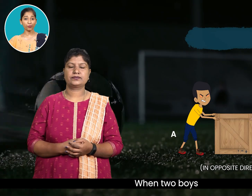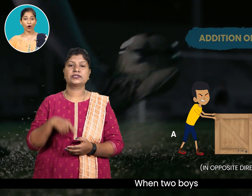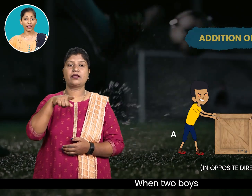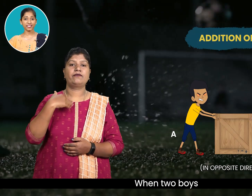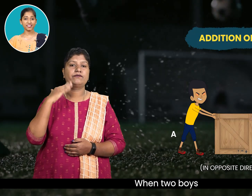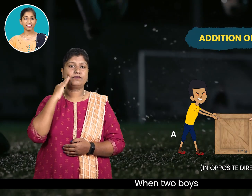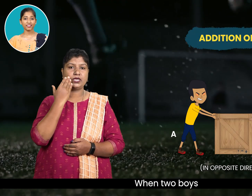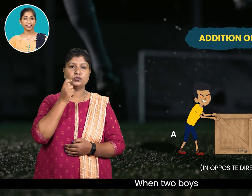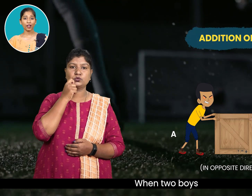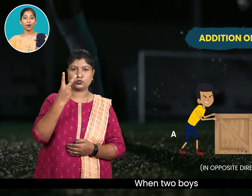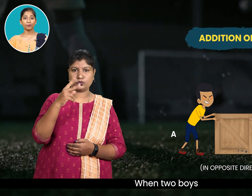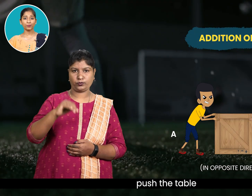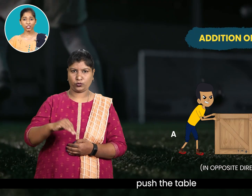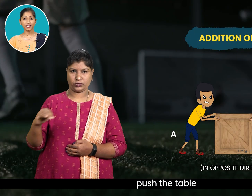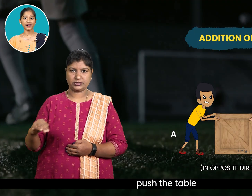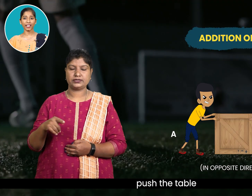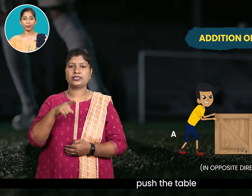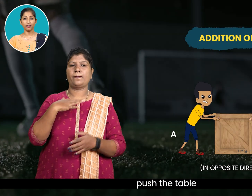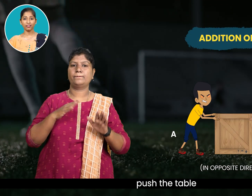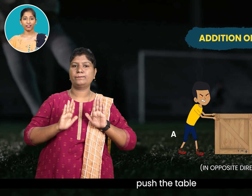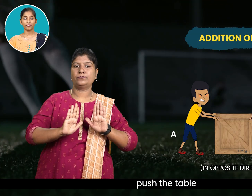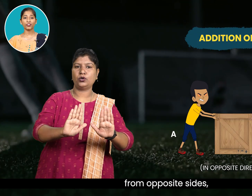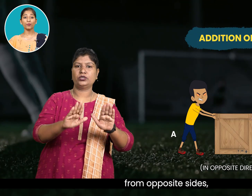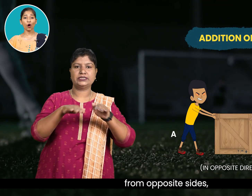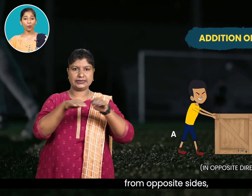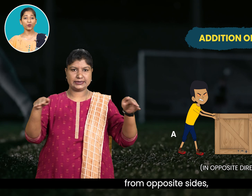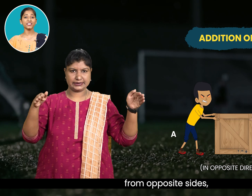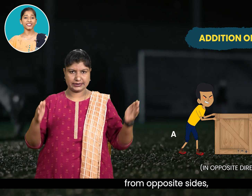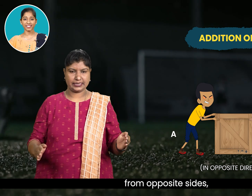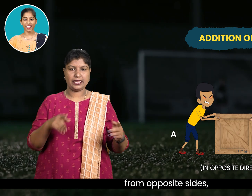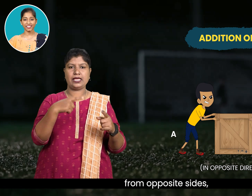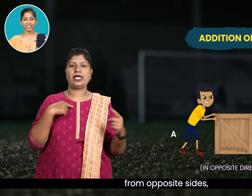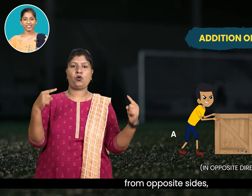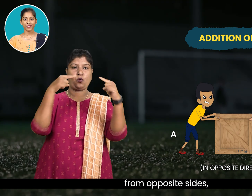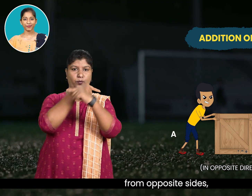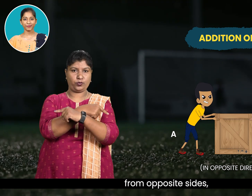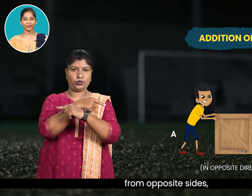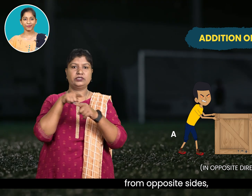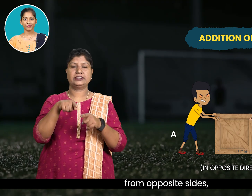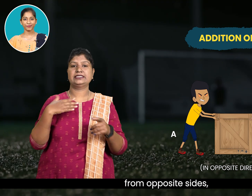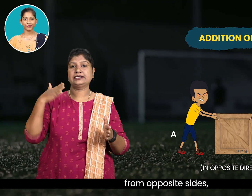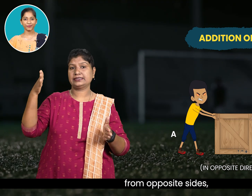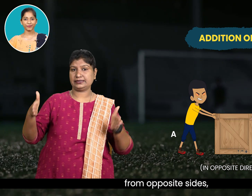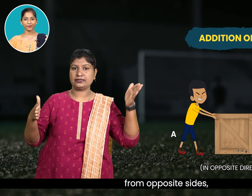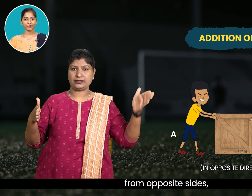When two boys push the table from opposite sides,